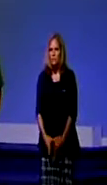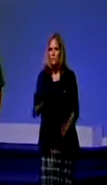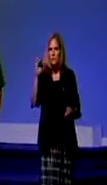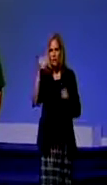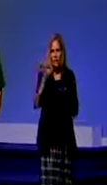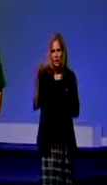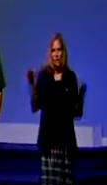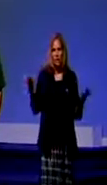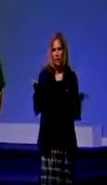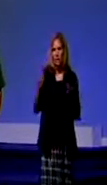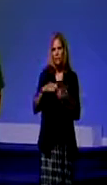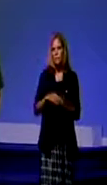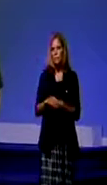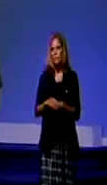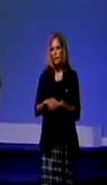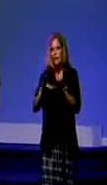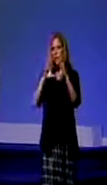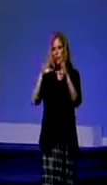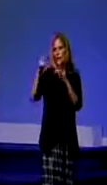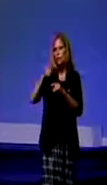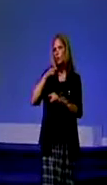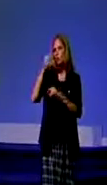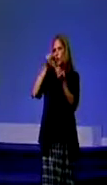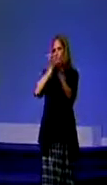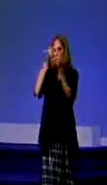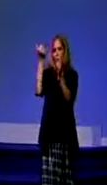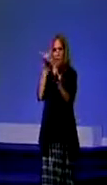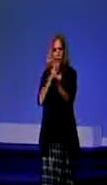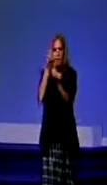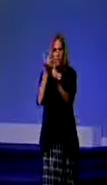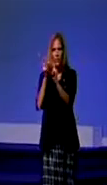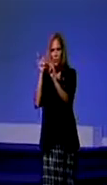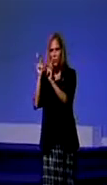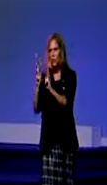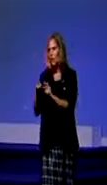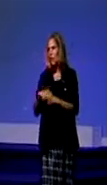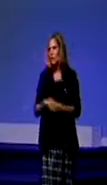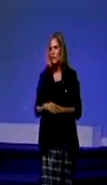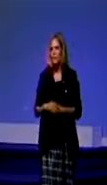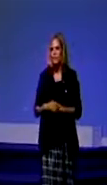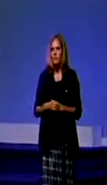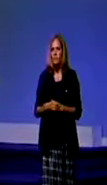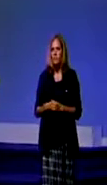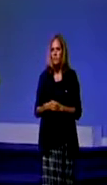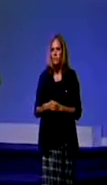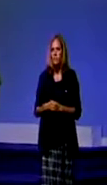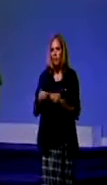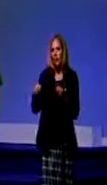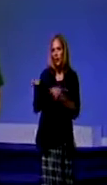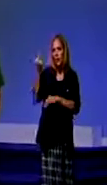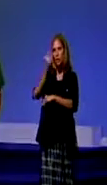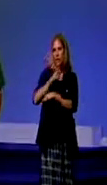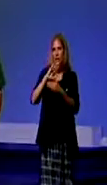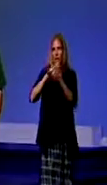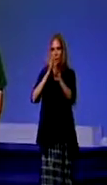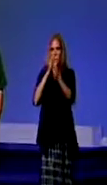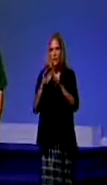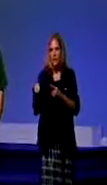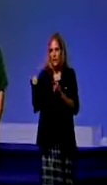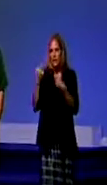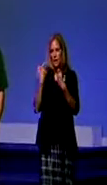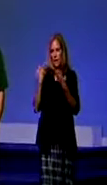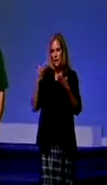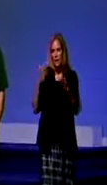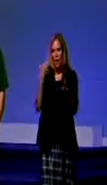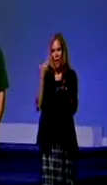Hope is here, shout the news to everyone. It's a new day,